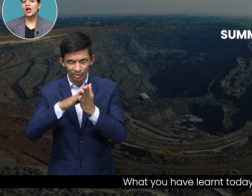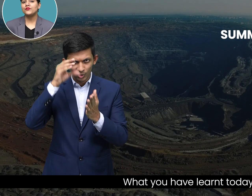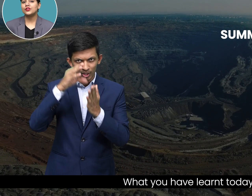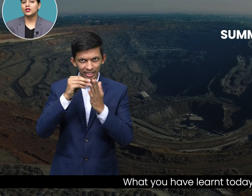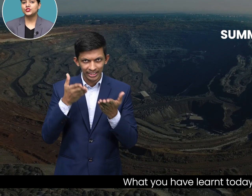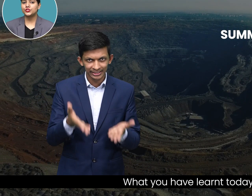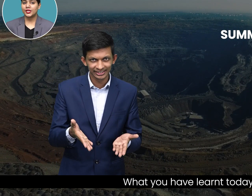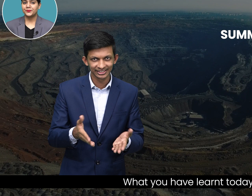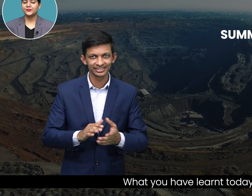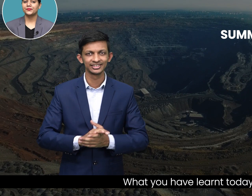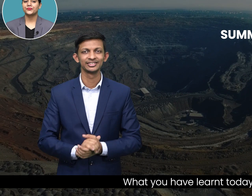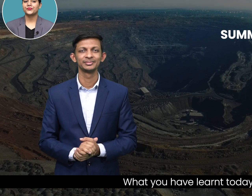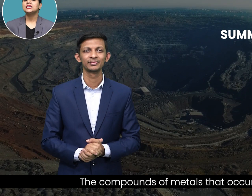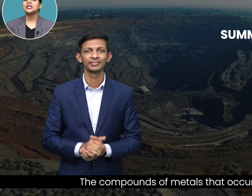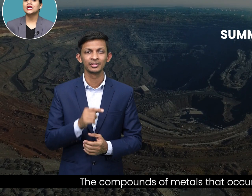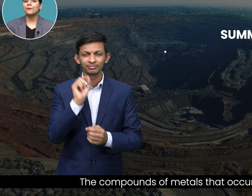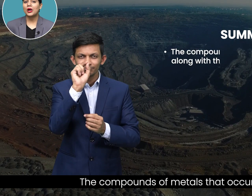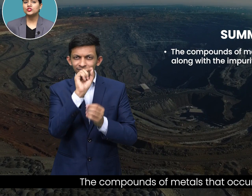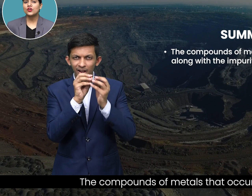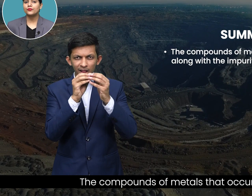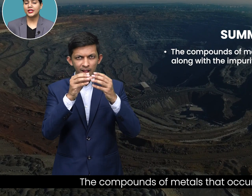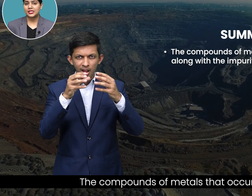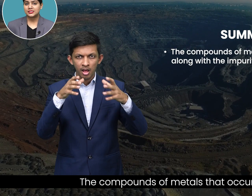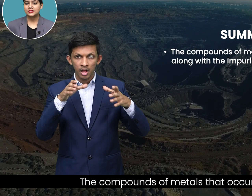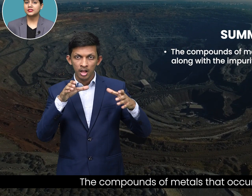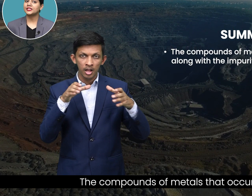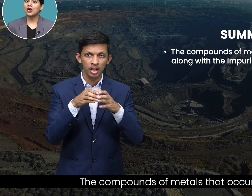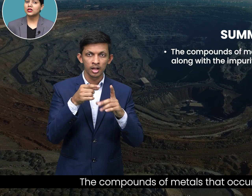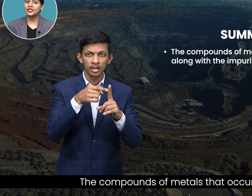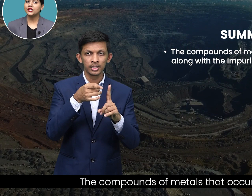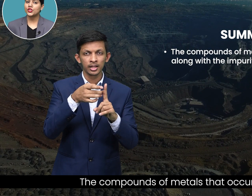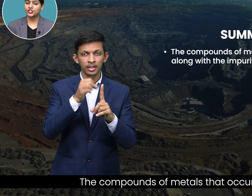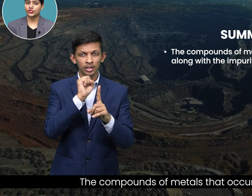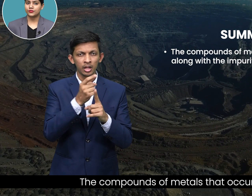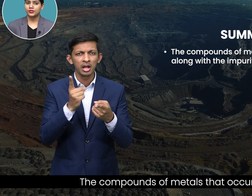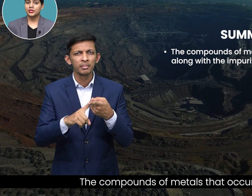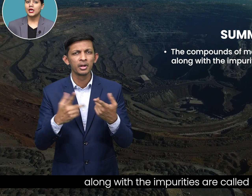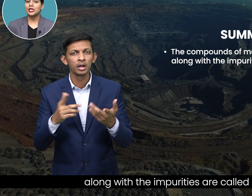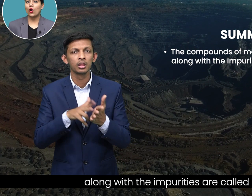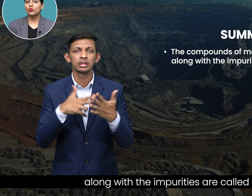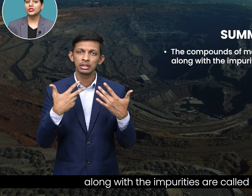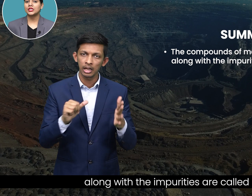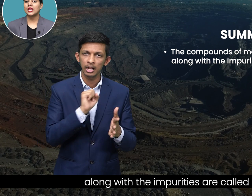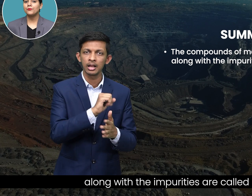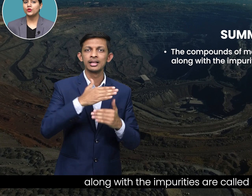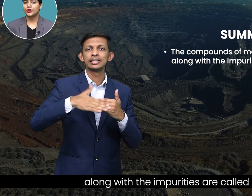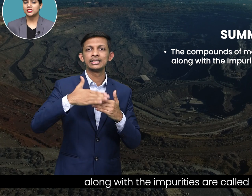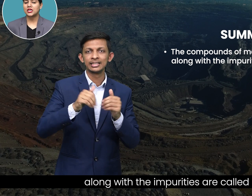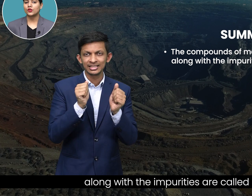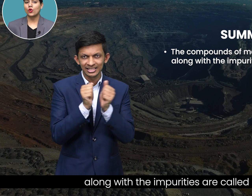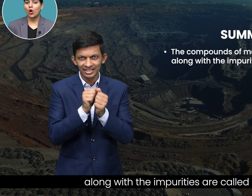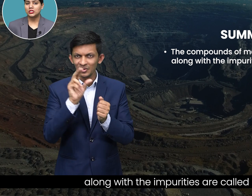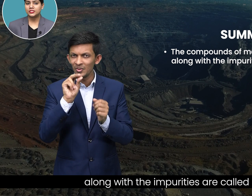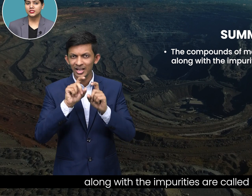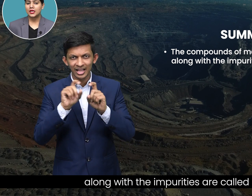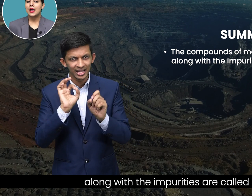What you have learned today? The compounds of metals that occur in nature along with the impurities